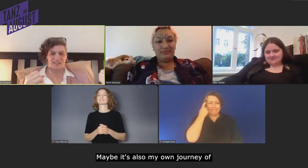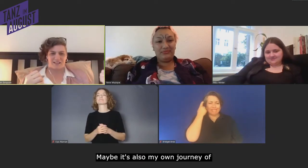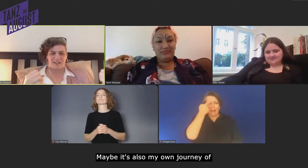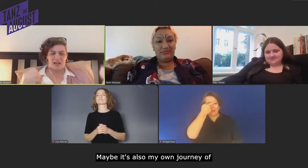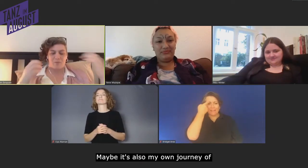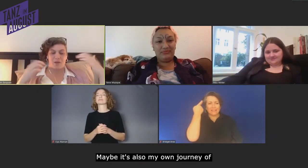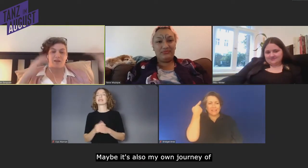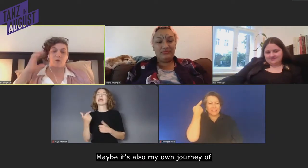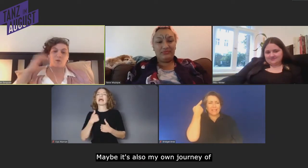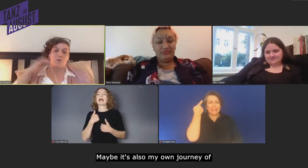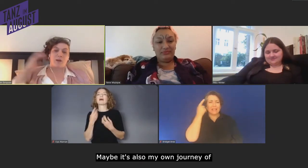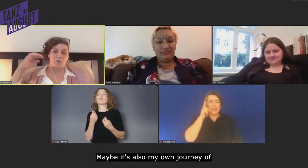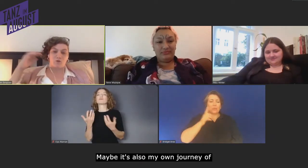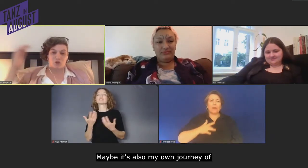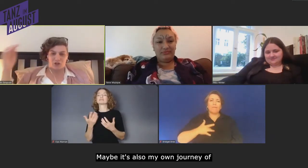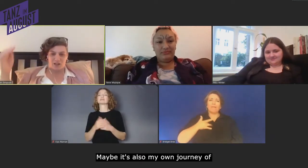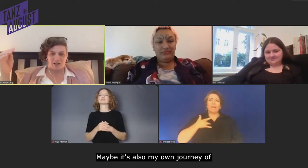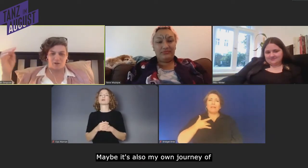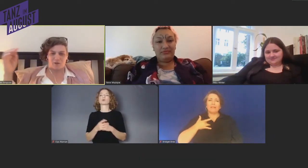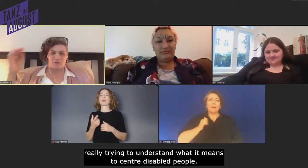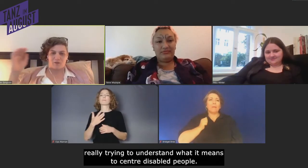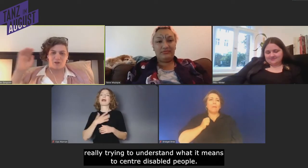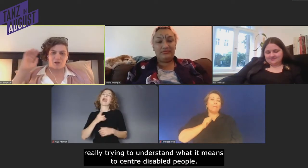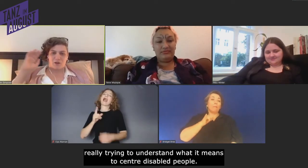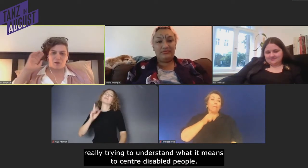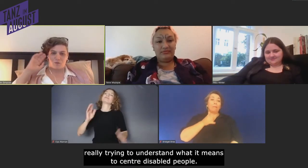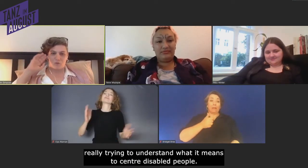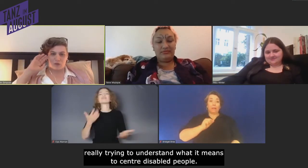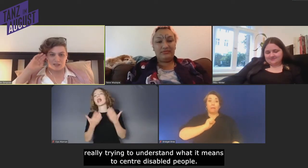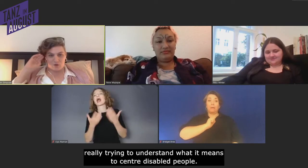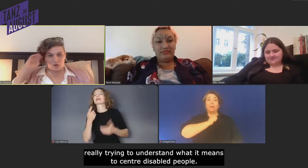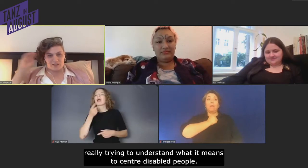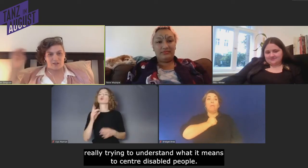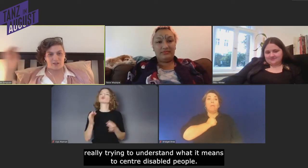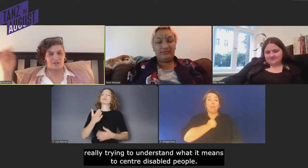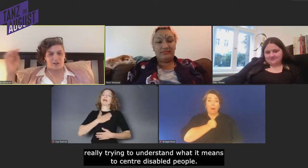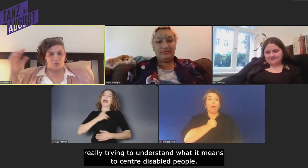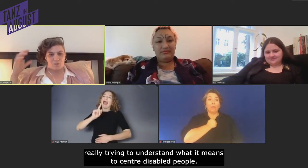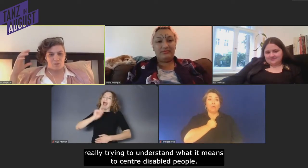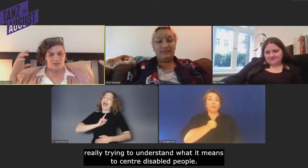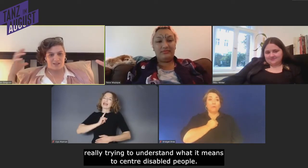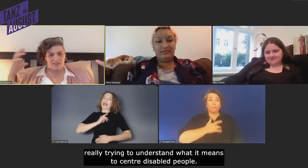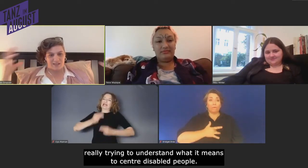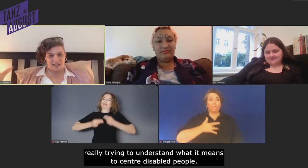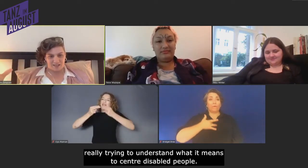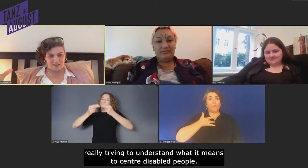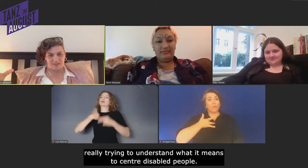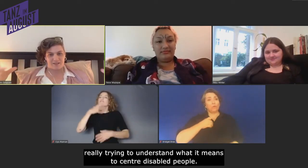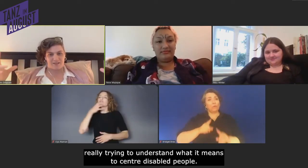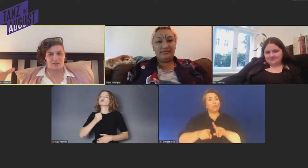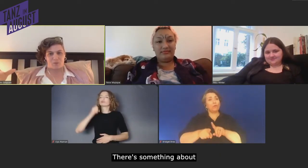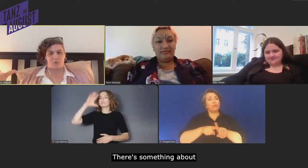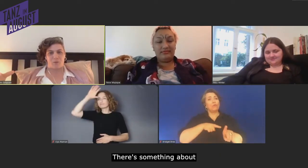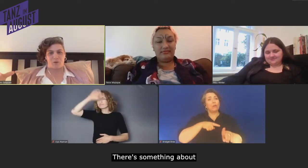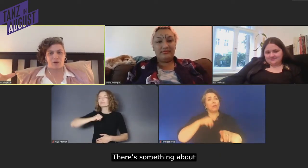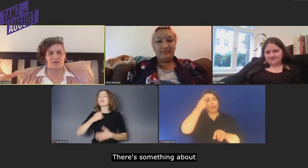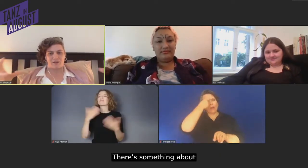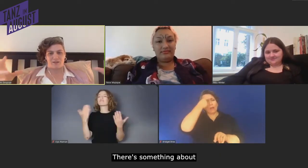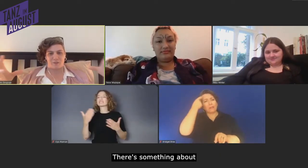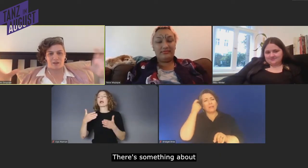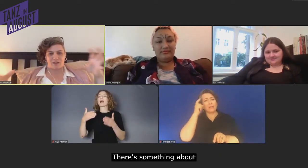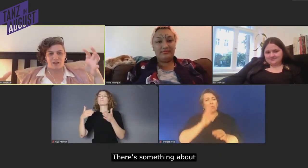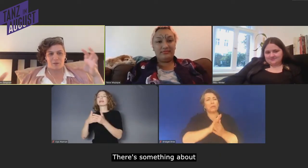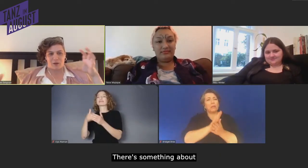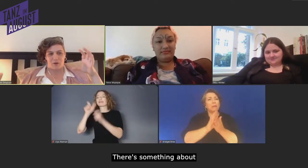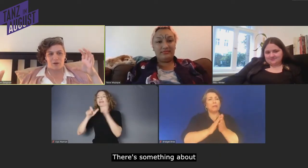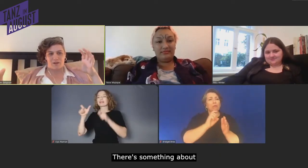is, and maybe it's also my own journey of really trying to understand what it means to center disabled people. And there's